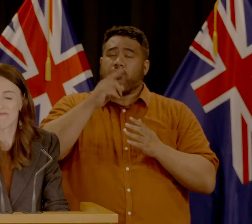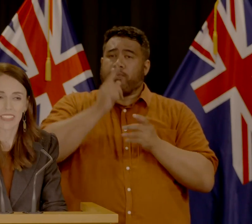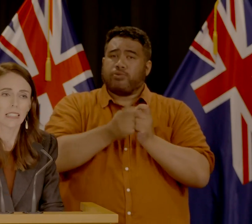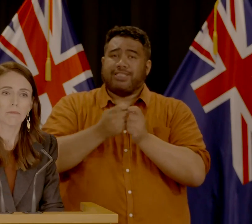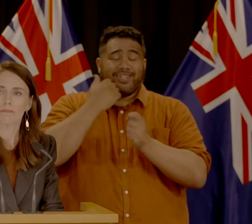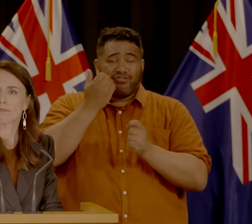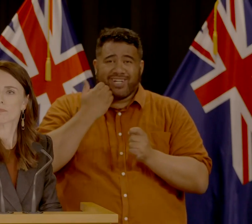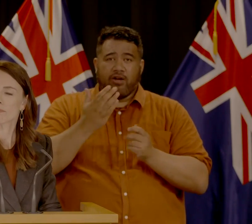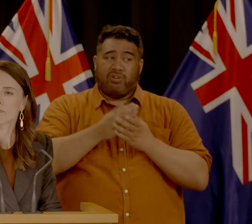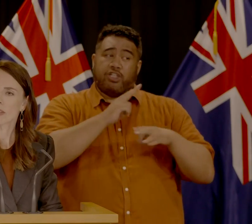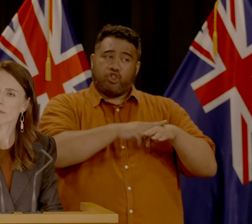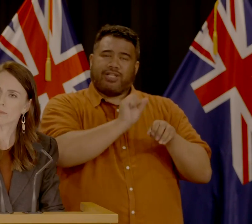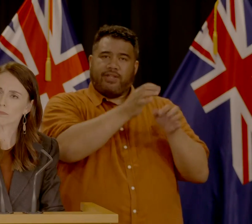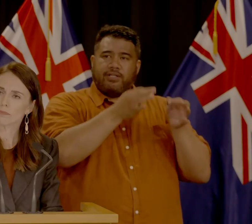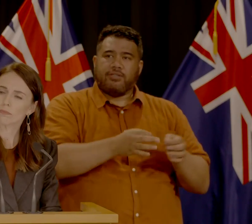clinicians.